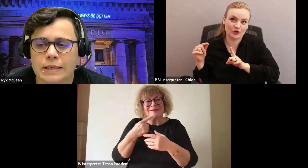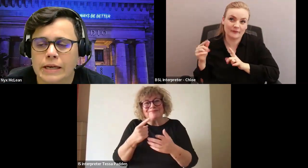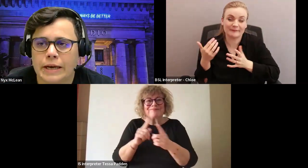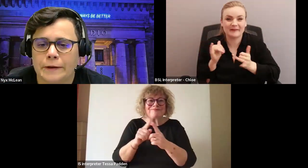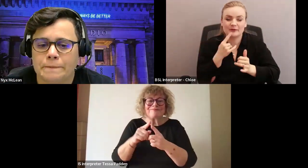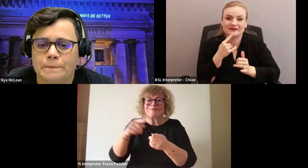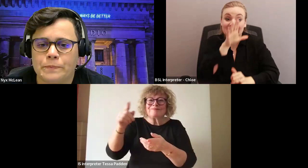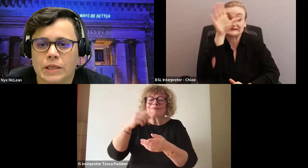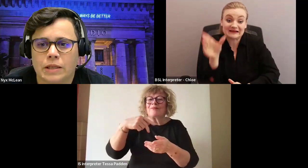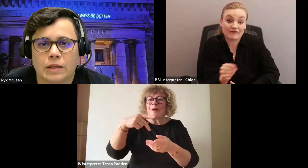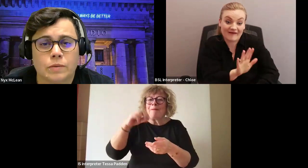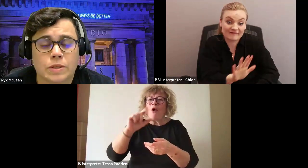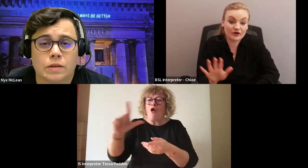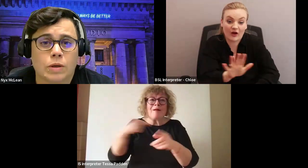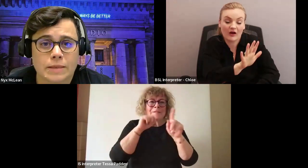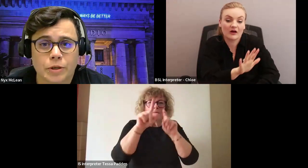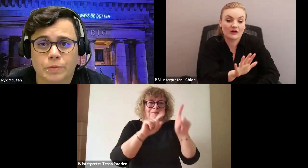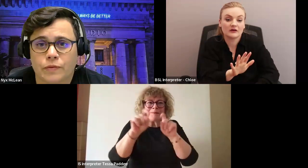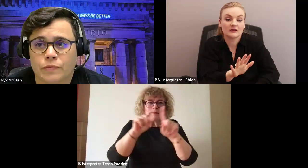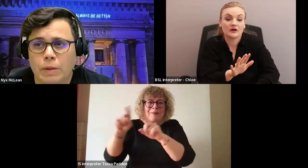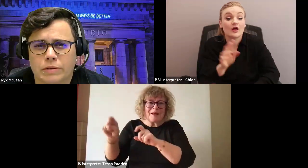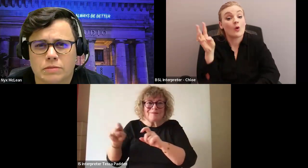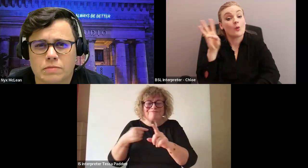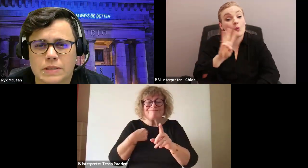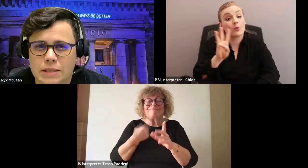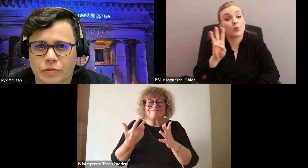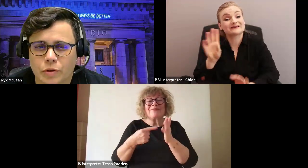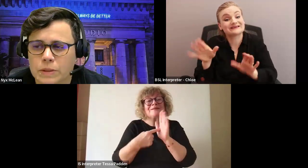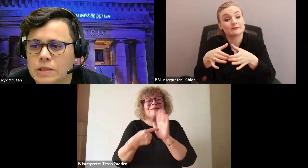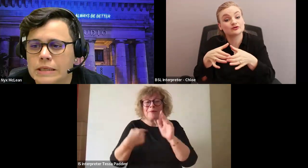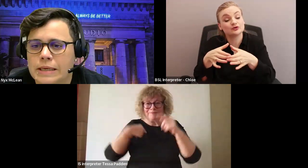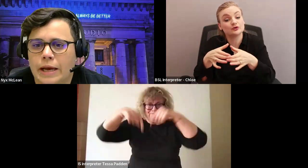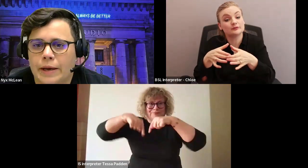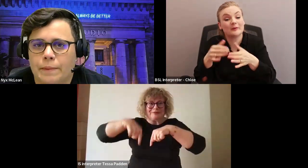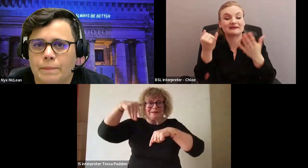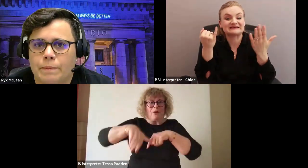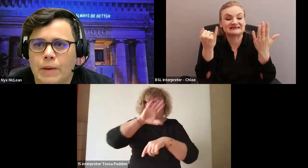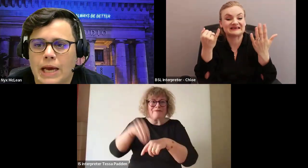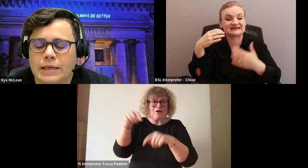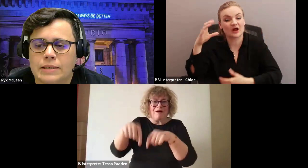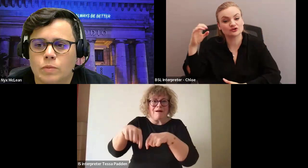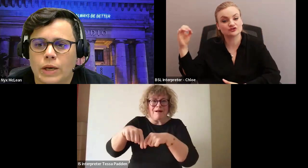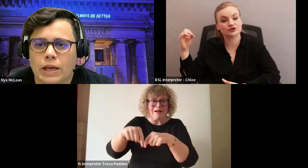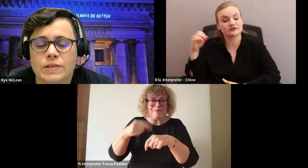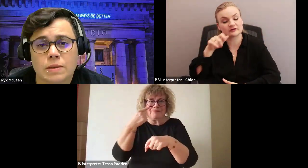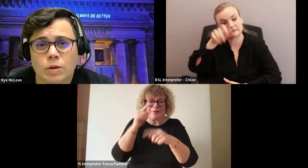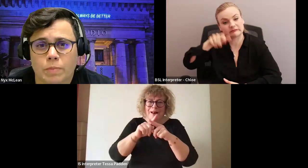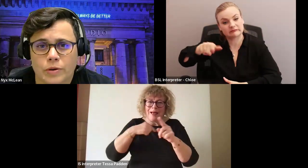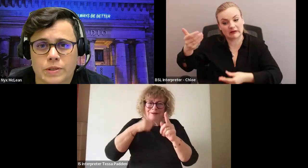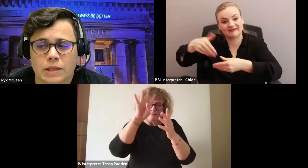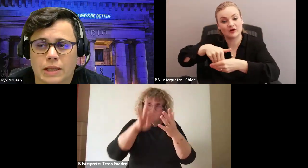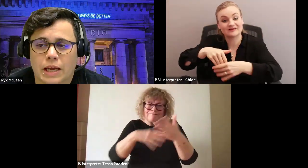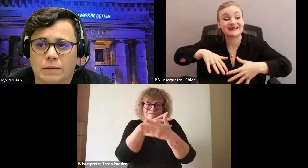region. It was a WhatsApp group of about 600 humans, and whenever